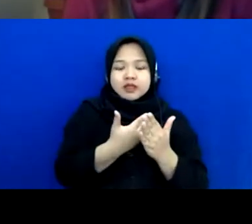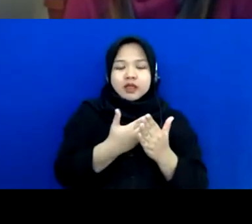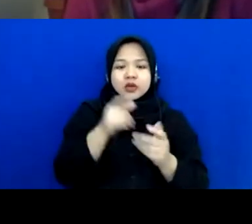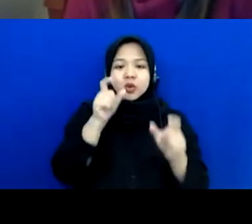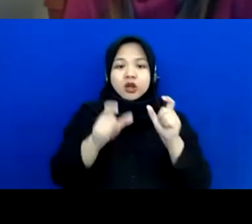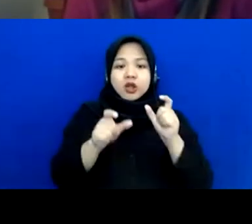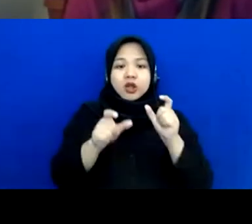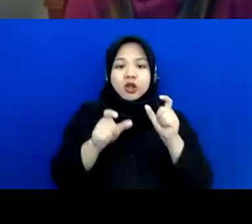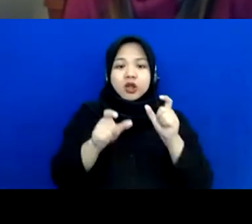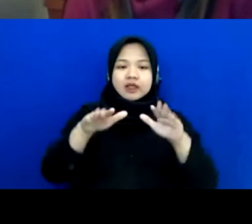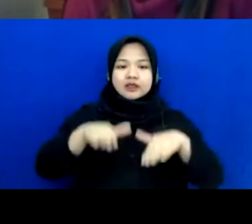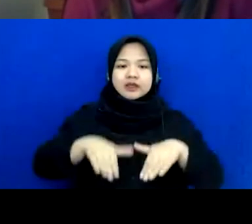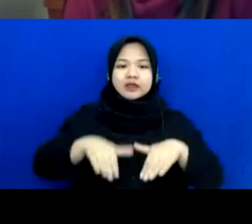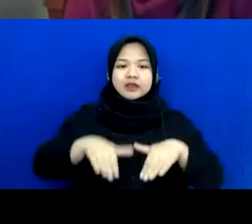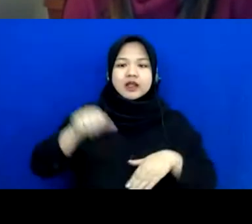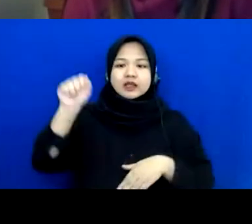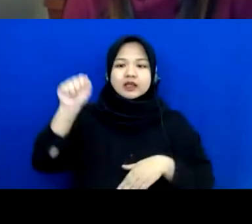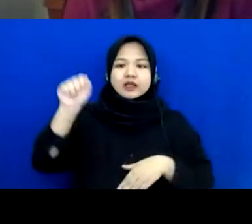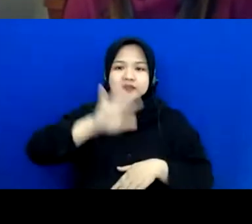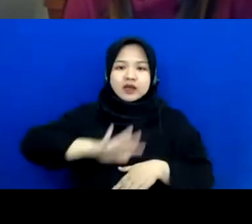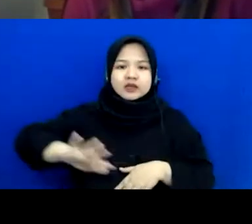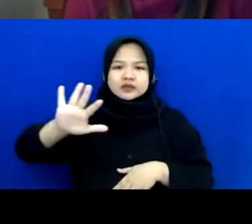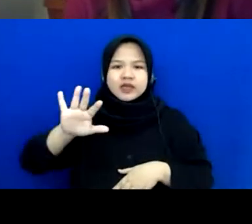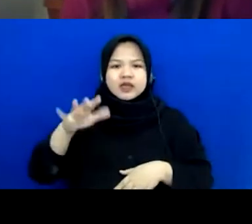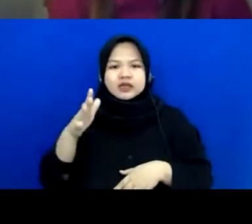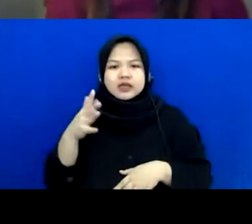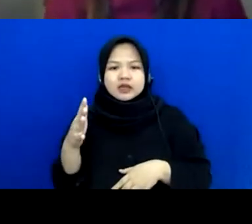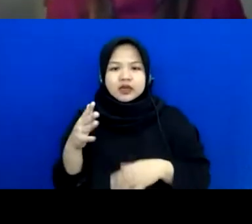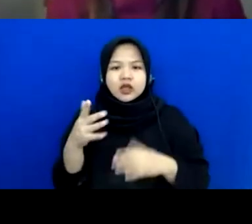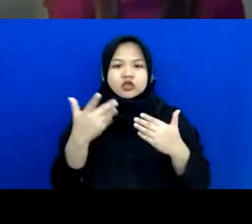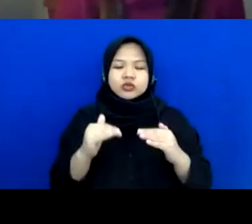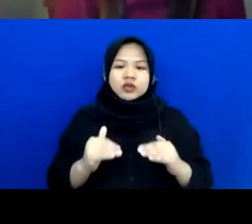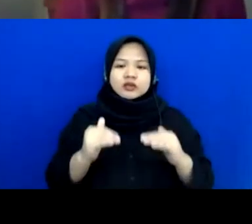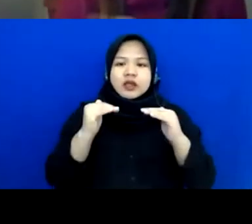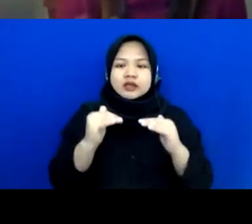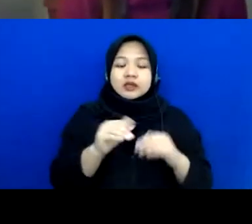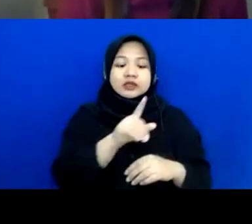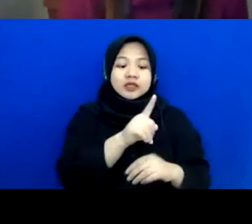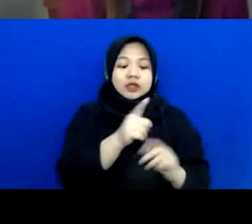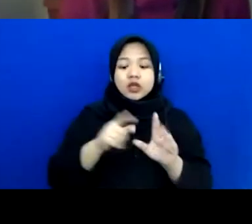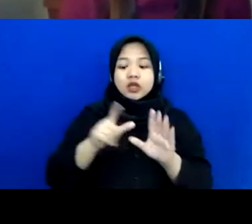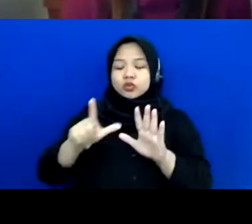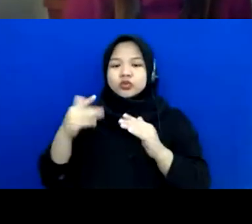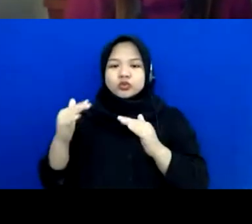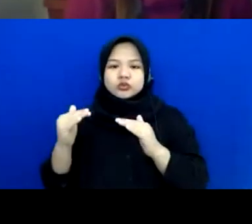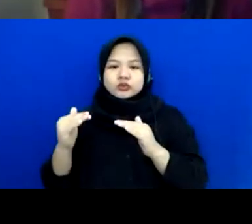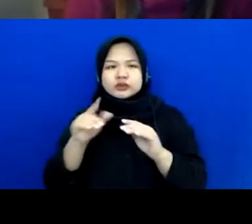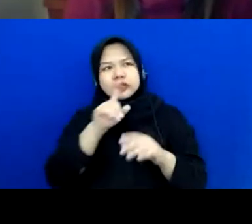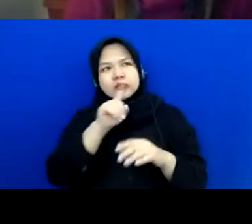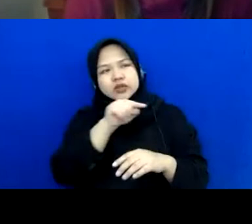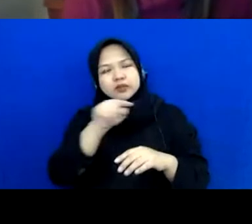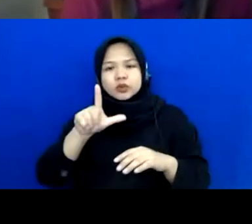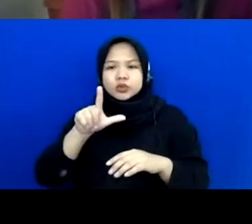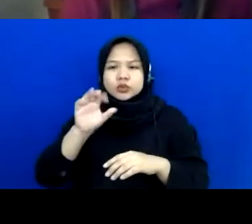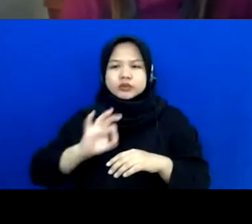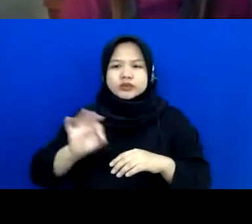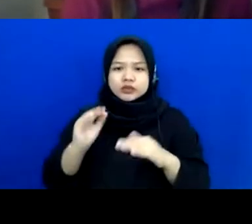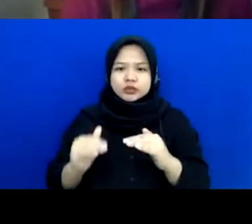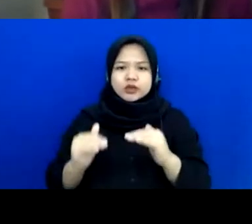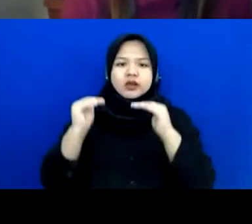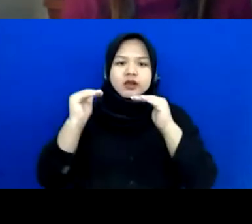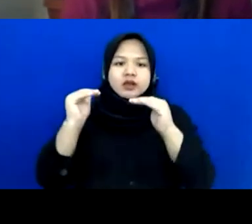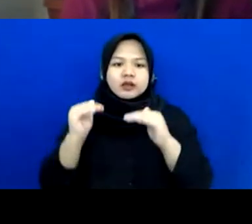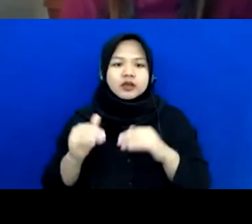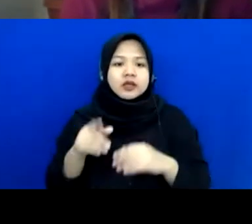by 1-7% overall if we're able to provide disability